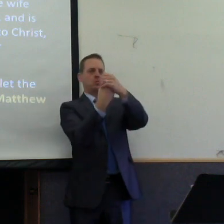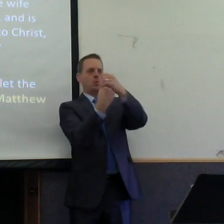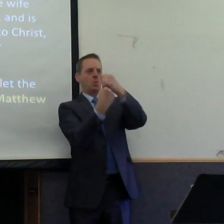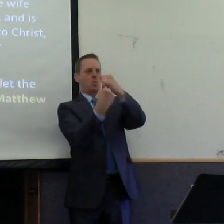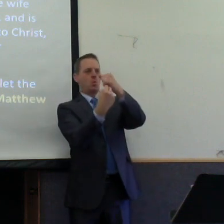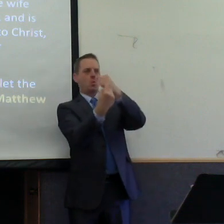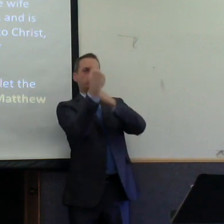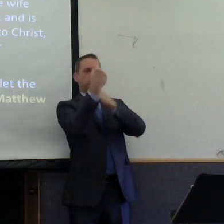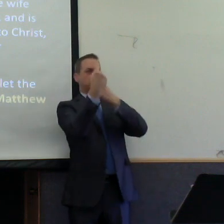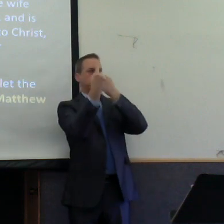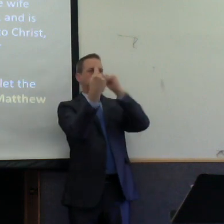Two in one.